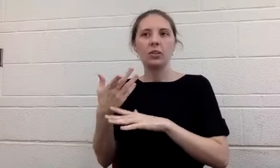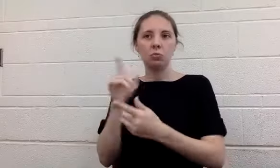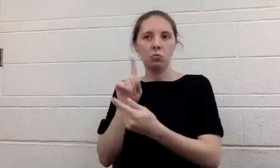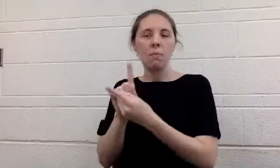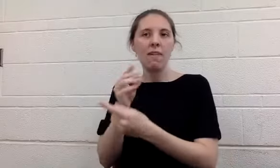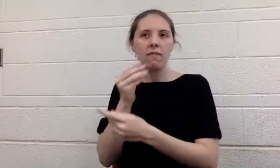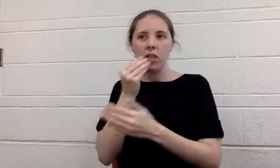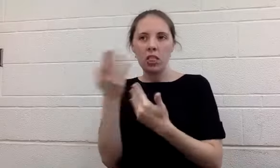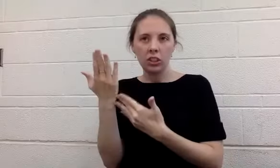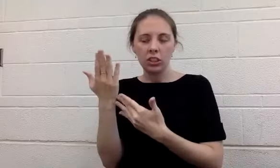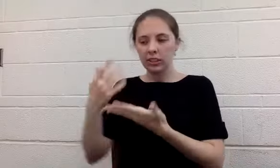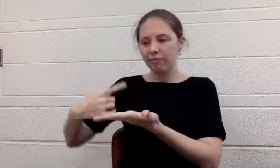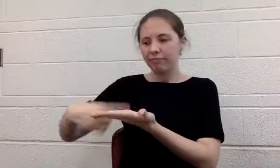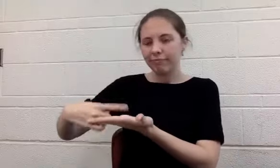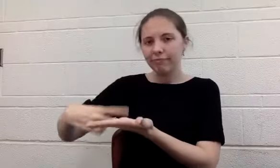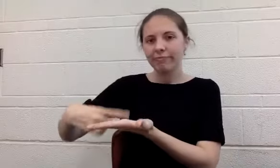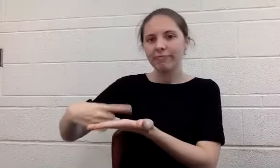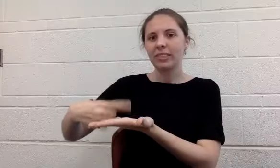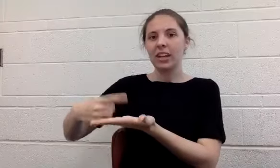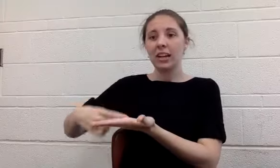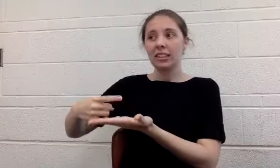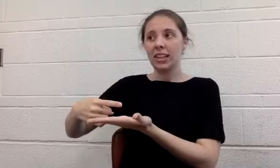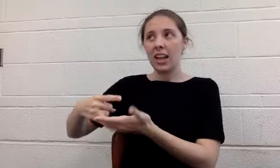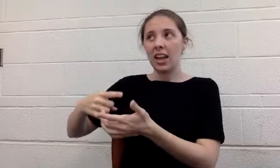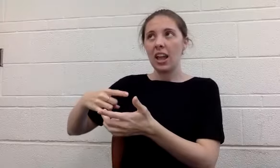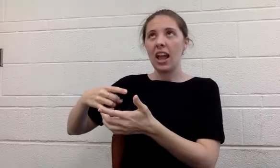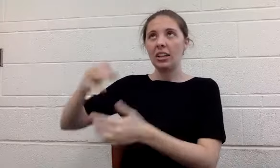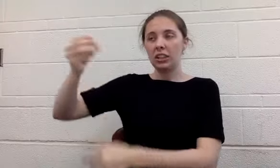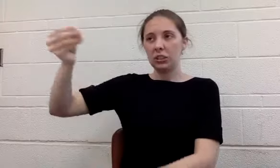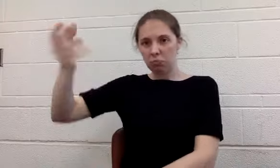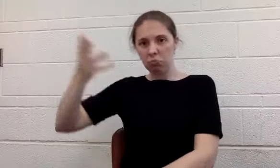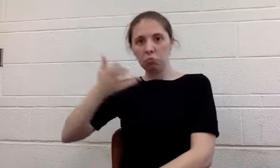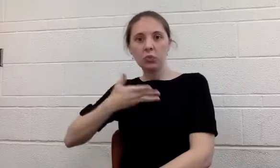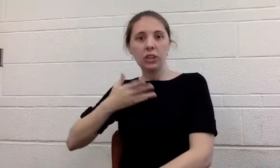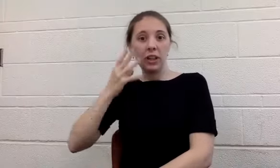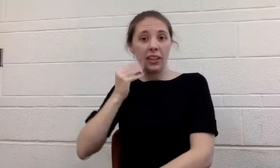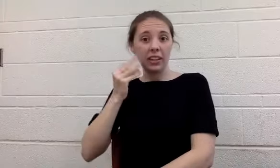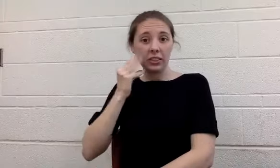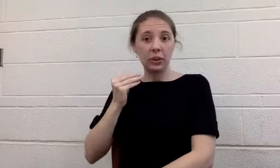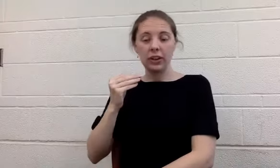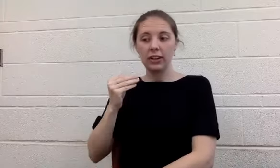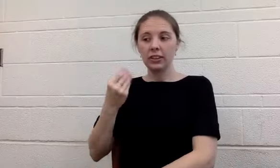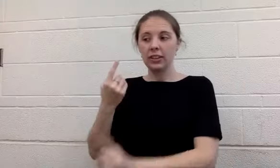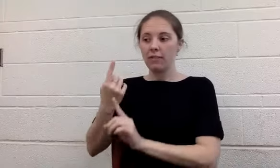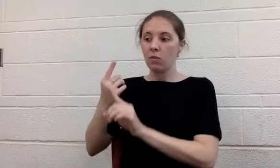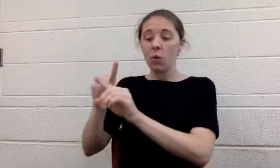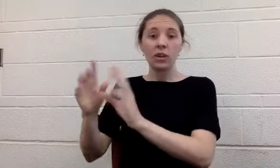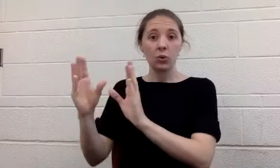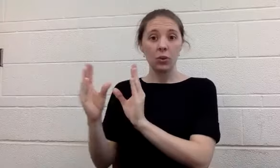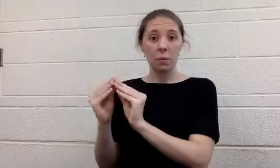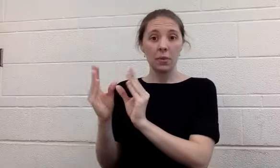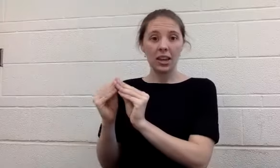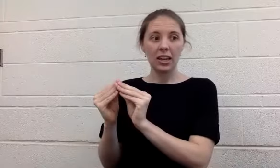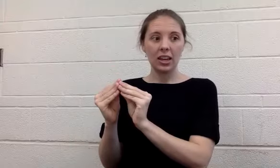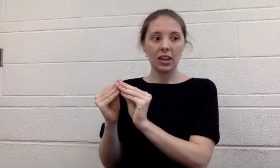it was. And I called Earl when I got home. I asked him if there was anything that I could do for him. And he just said he